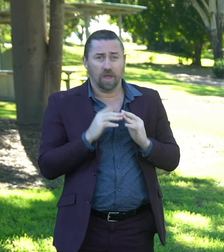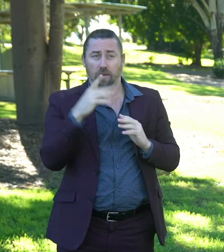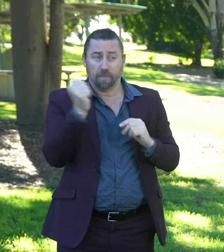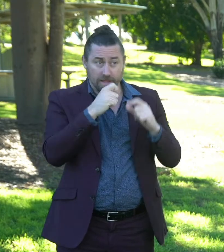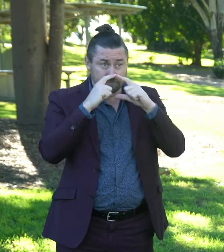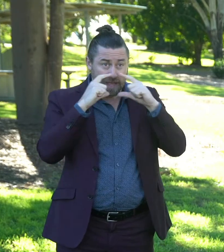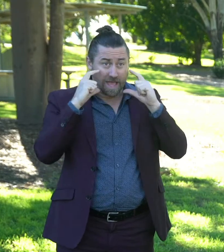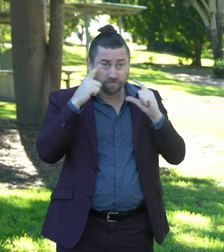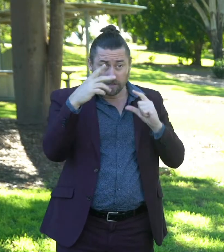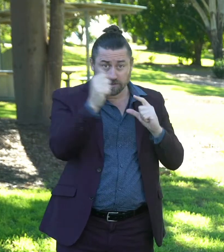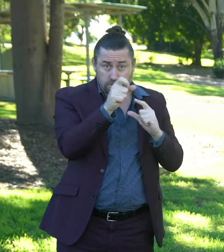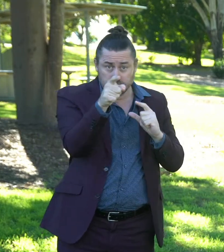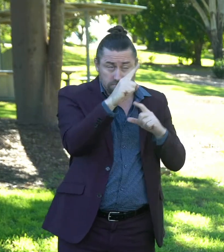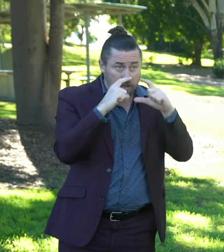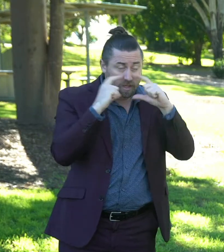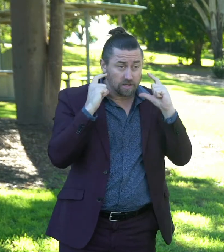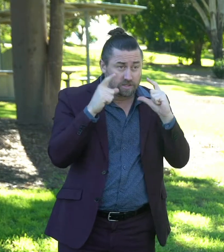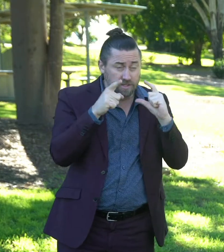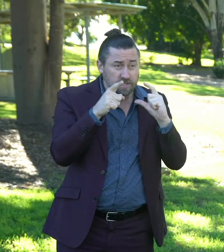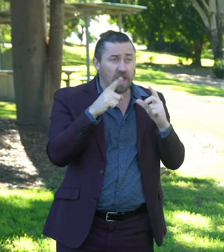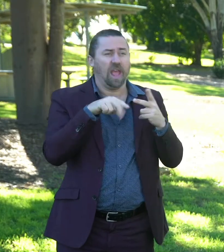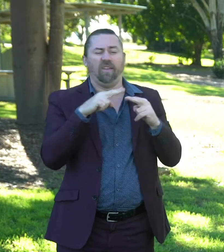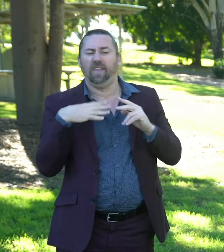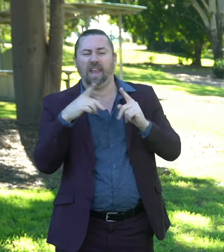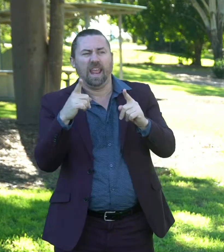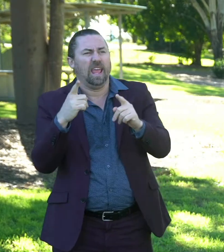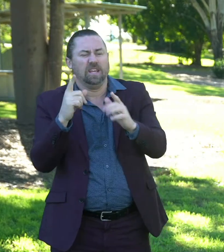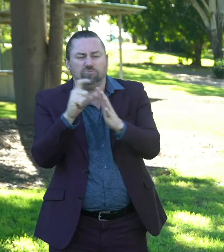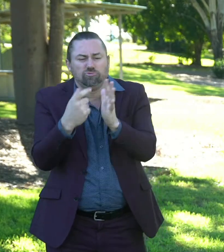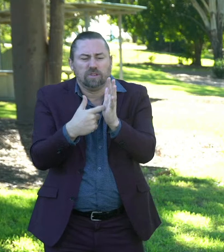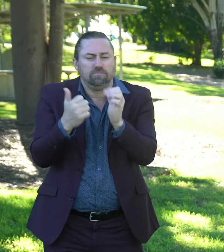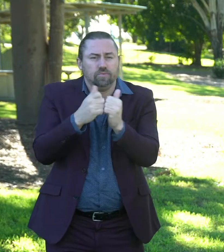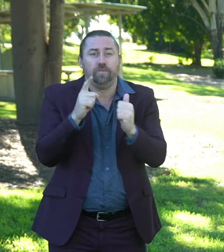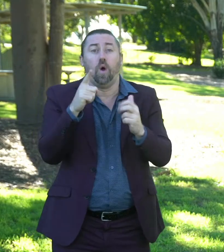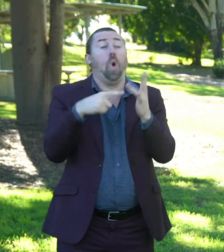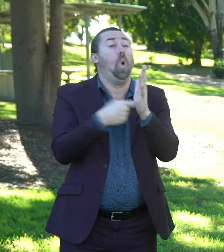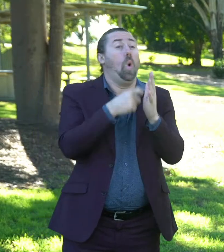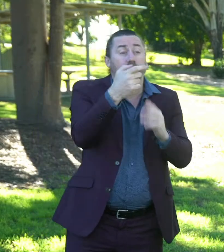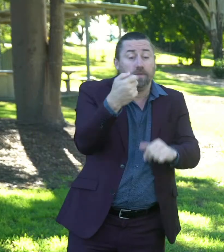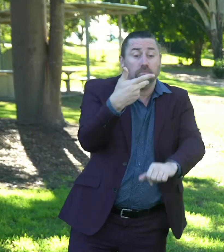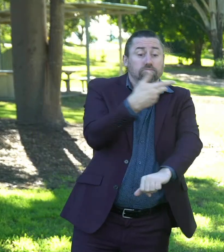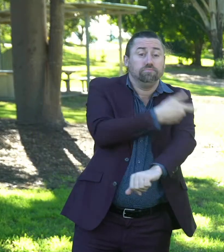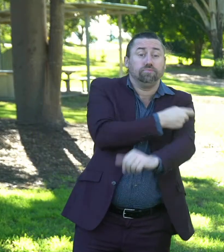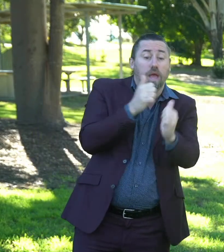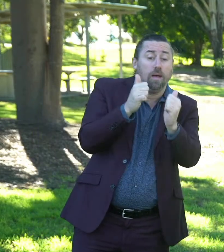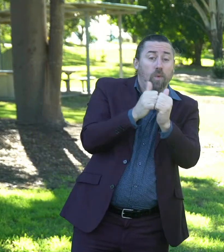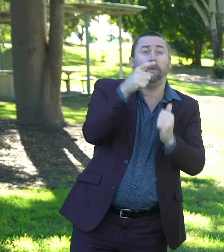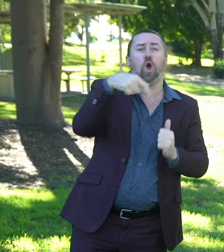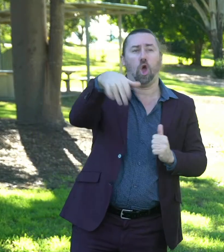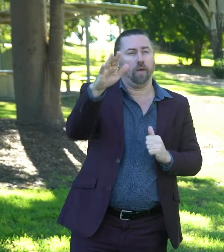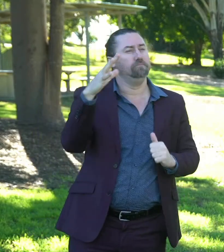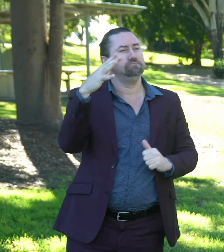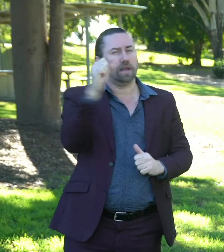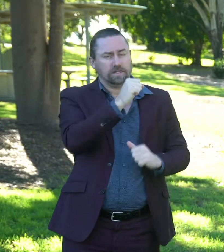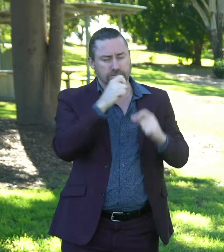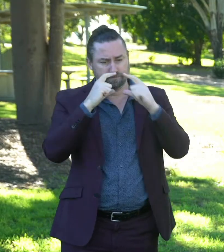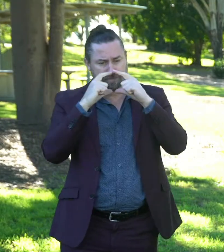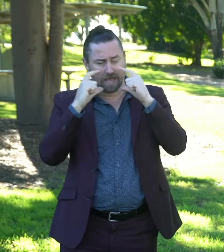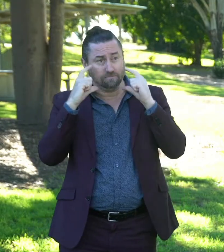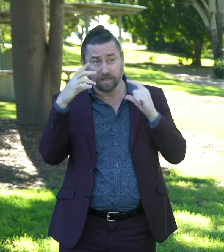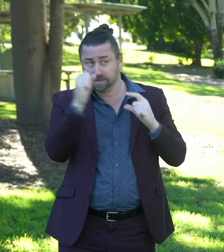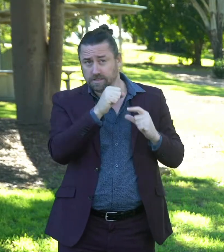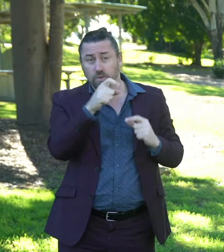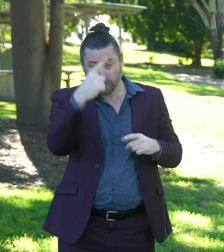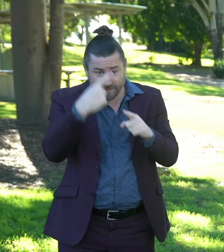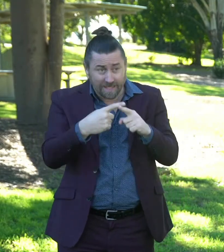wear a mask unless they need healthcare, or they're booked to have a vaccination, but they must wear a mask. And of course, if